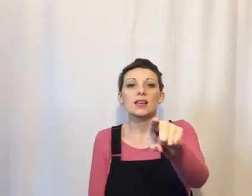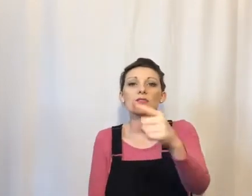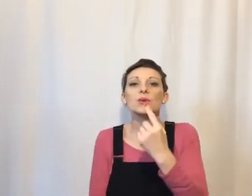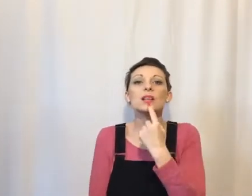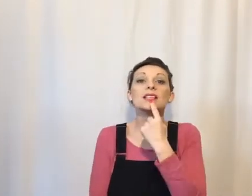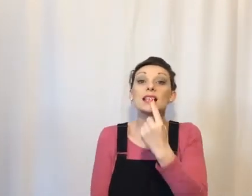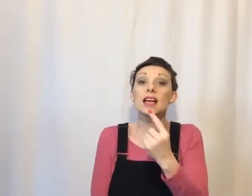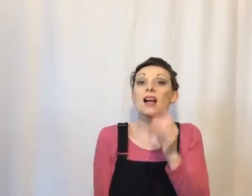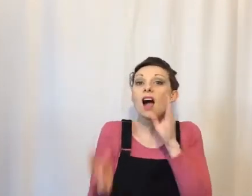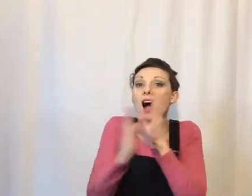Say